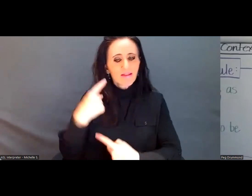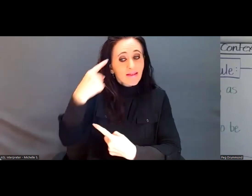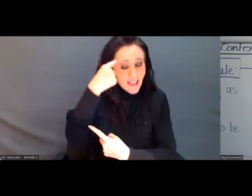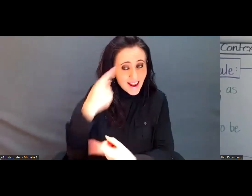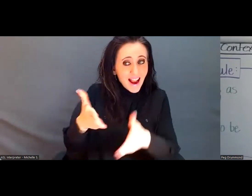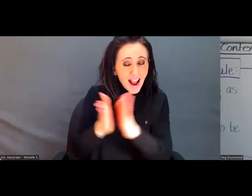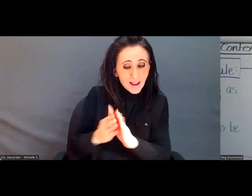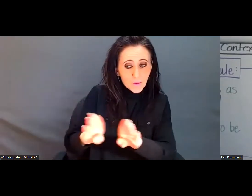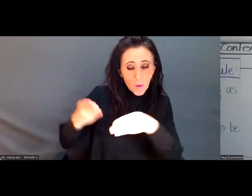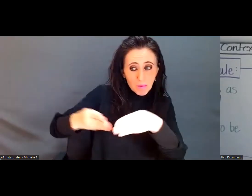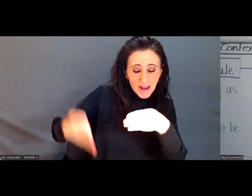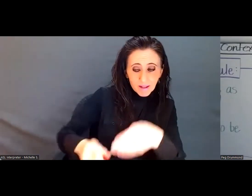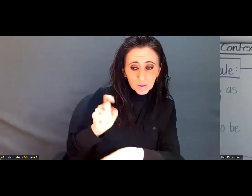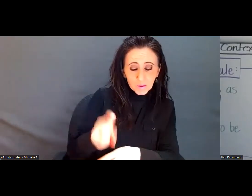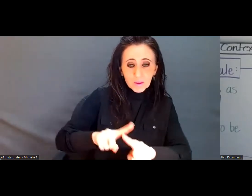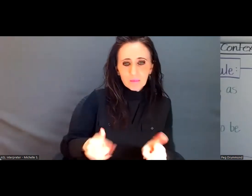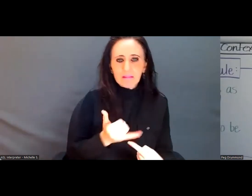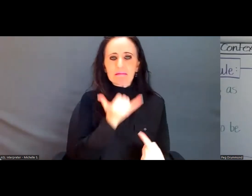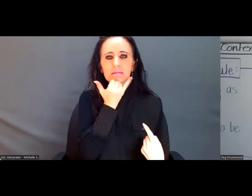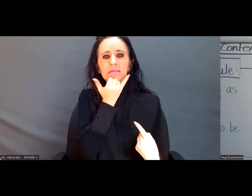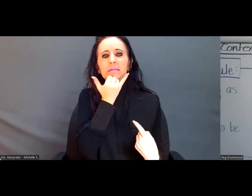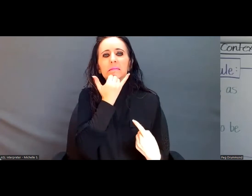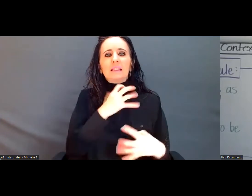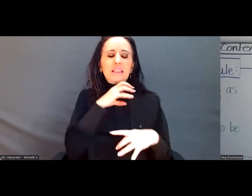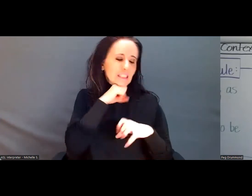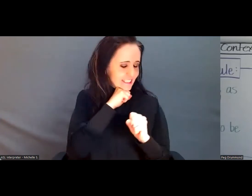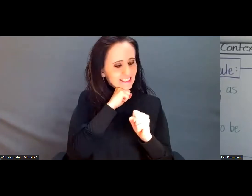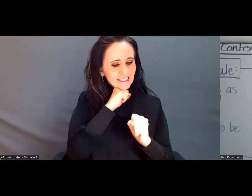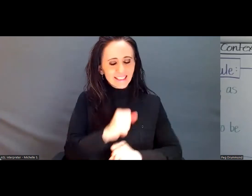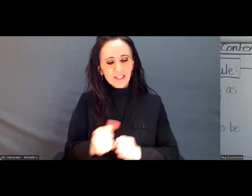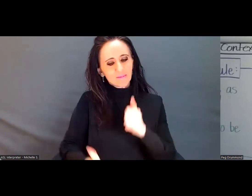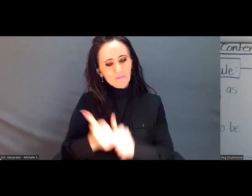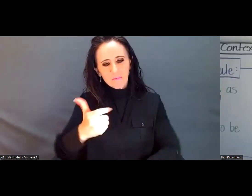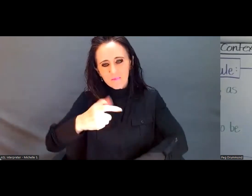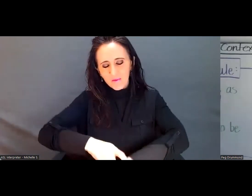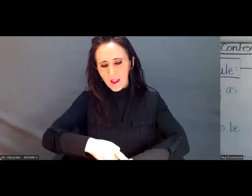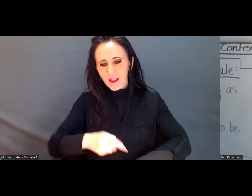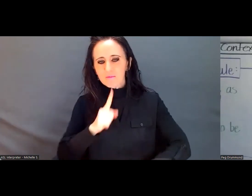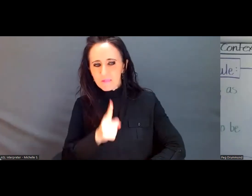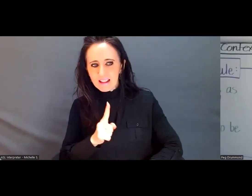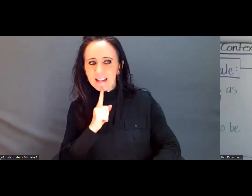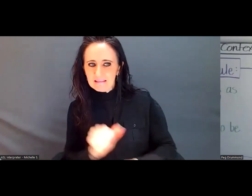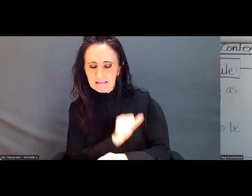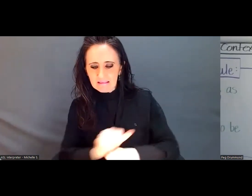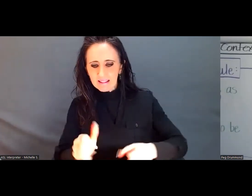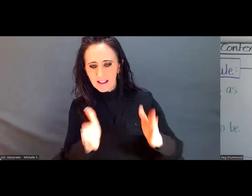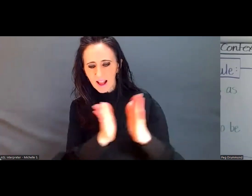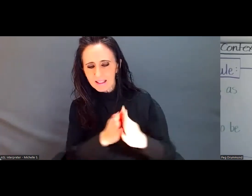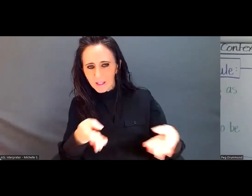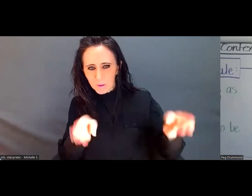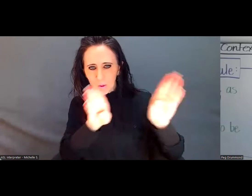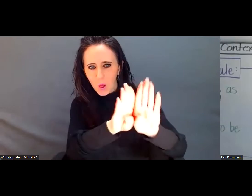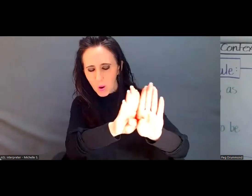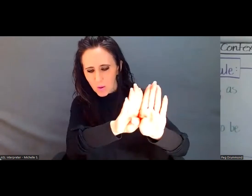Most of the time we're asking closed. And closed-ended questions do exactly what their name